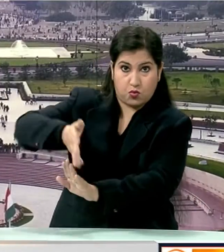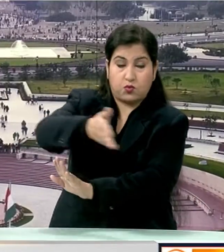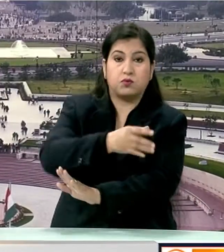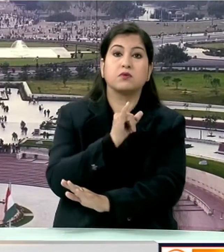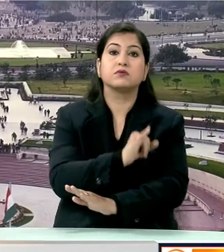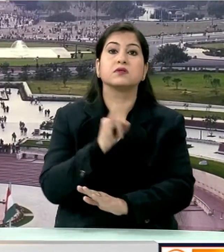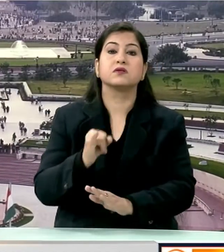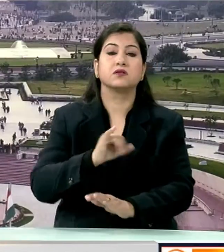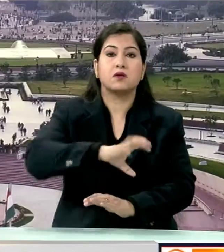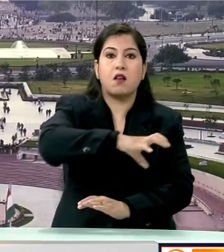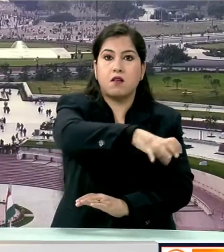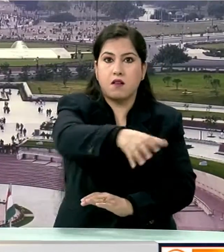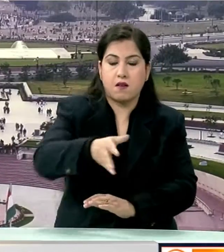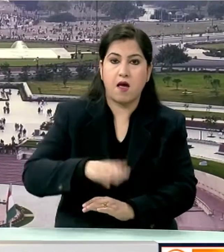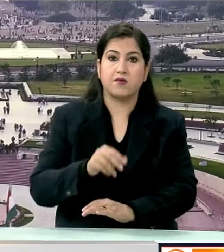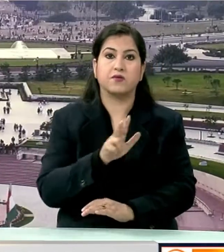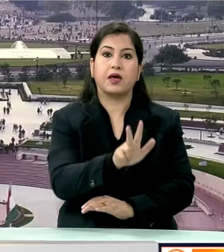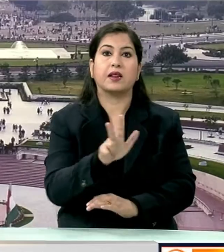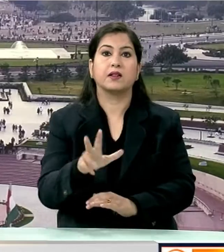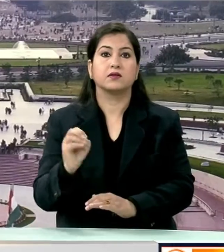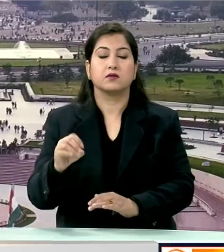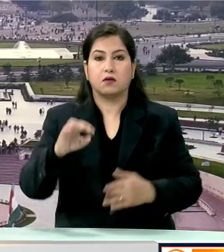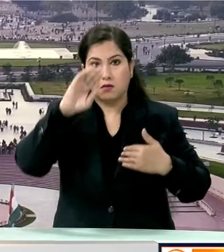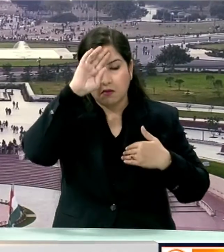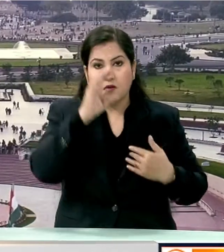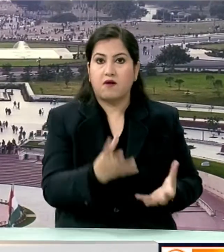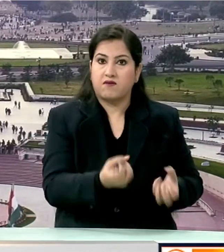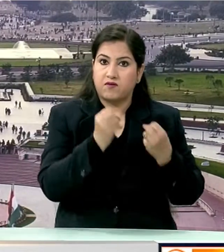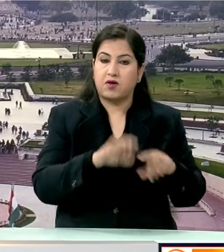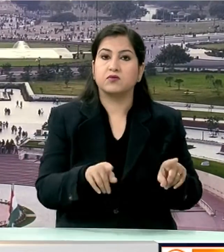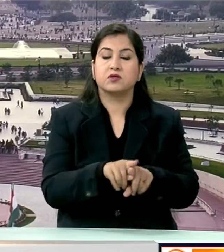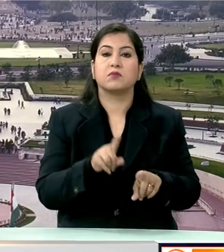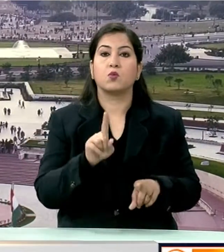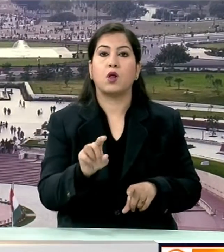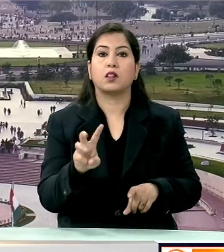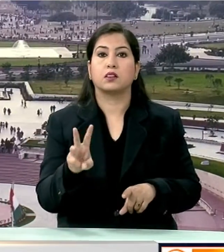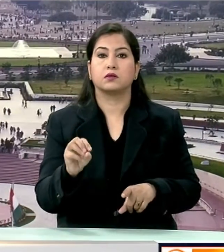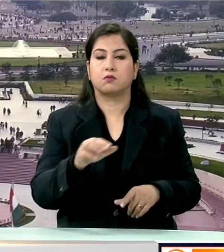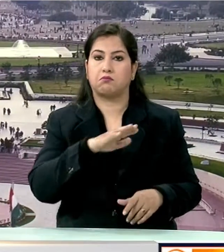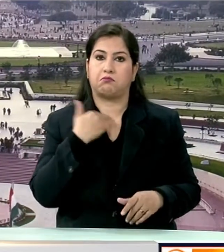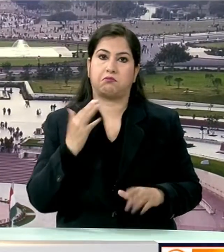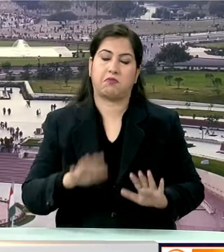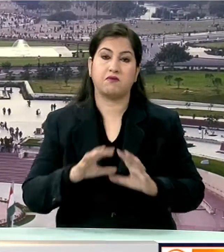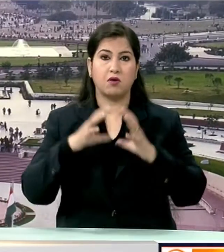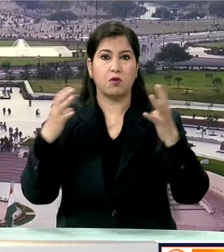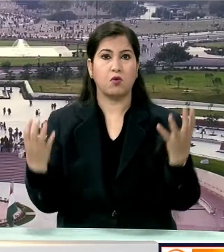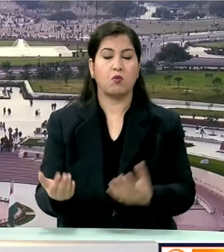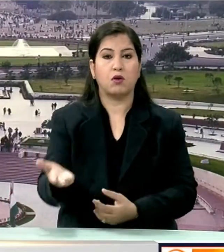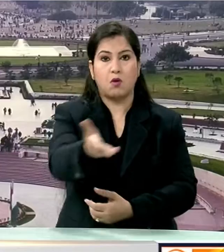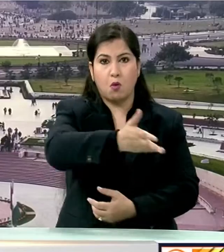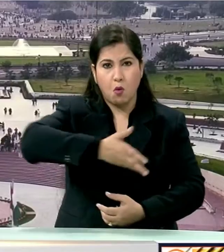66 countries with more than 8,800 cases and 130 deaths. Globally, the illness has killed